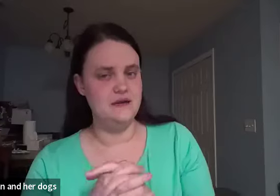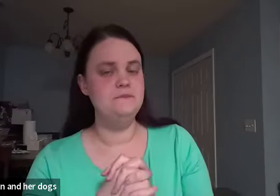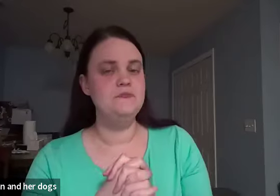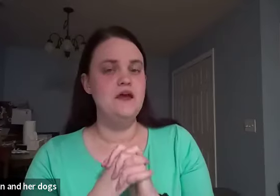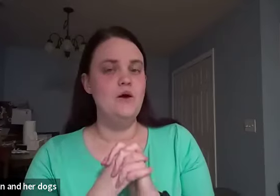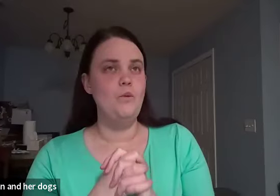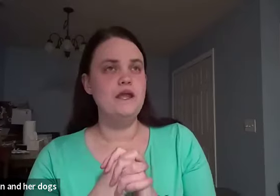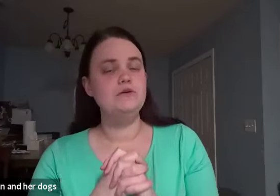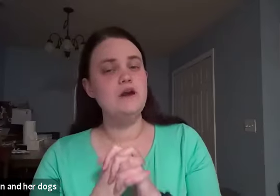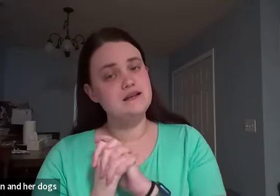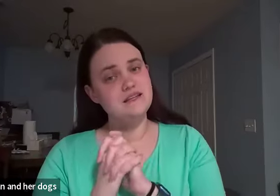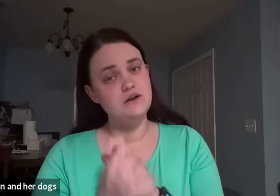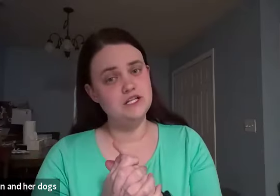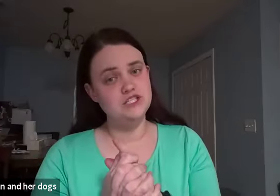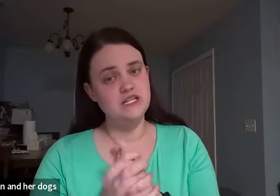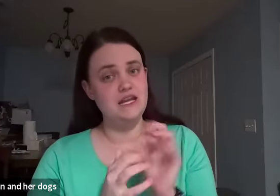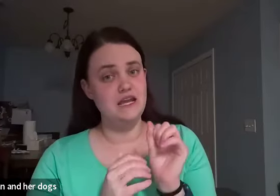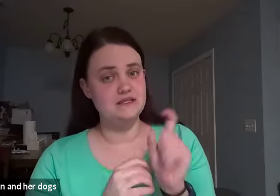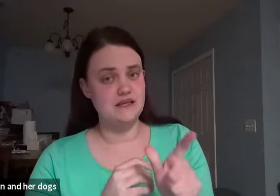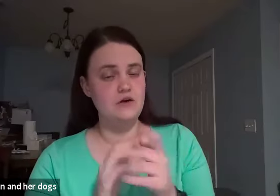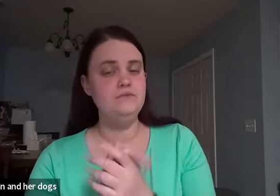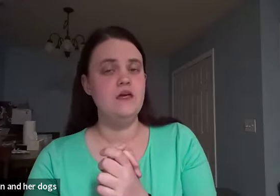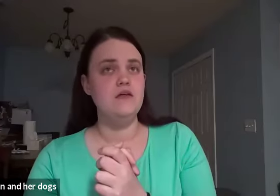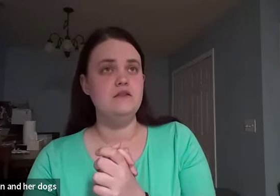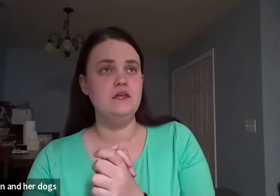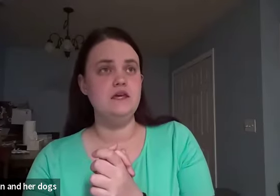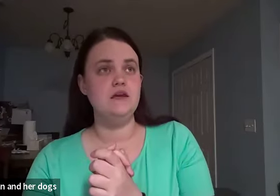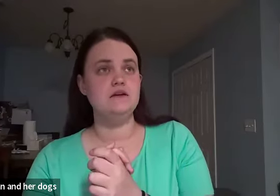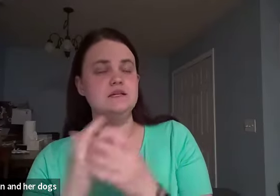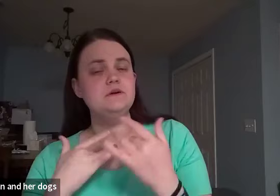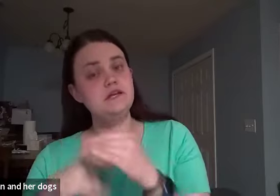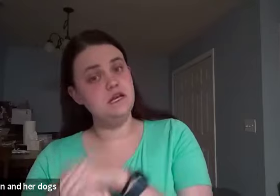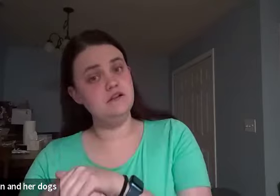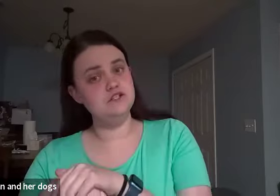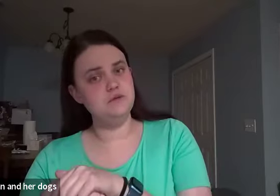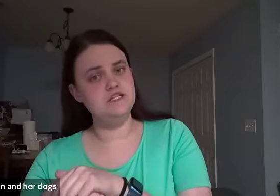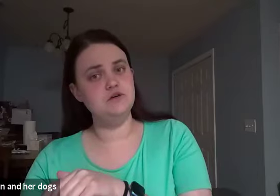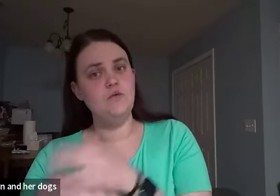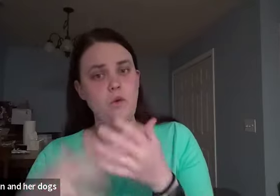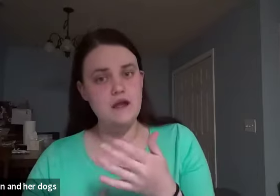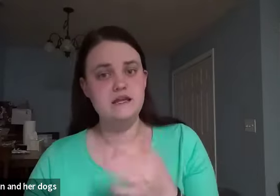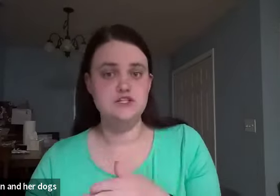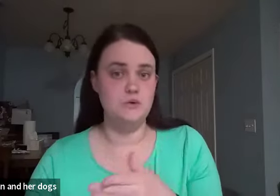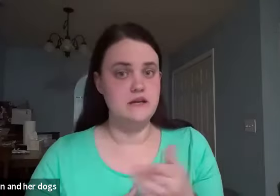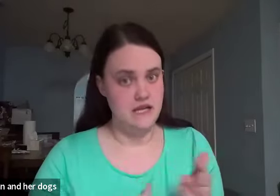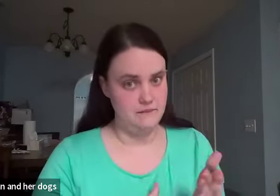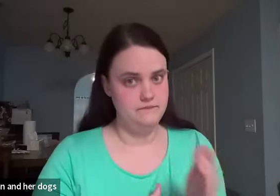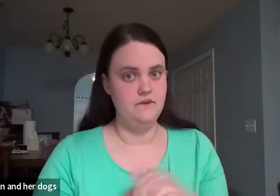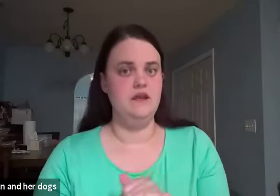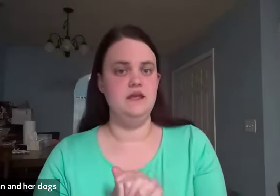said. When you are asking a question in ASL, the typically in English we do what is your name?